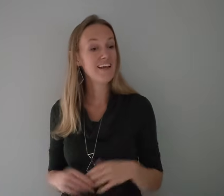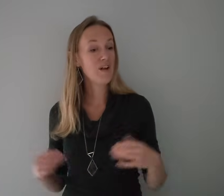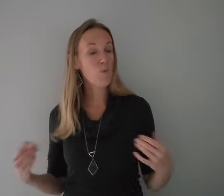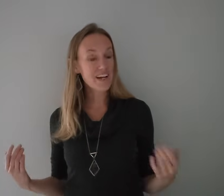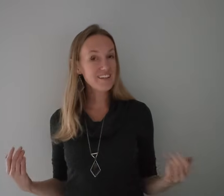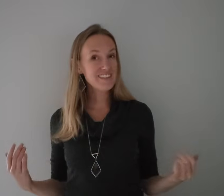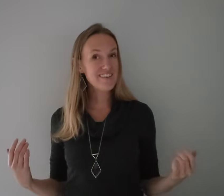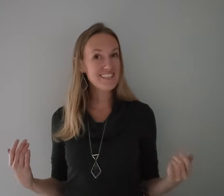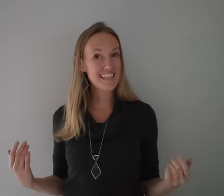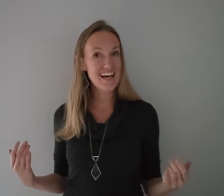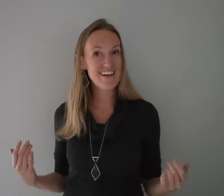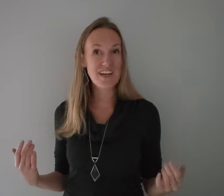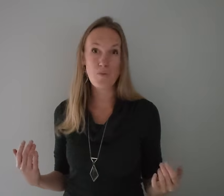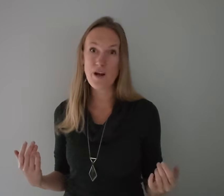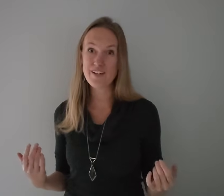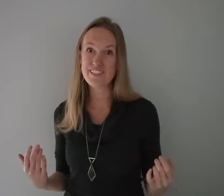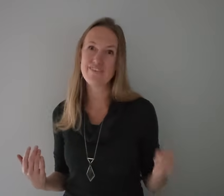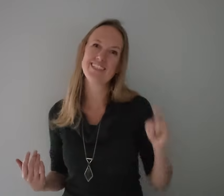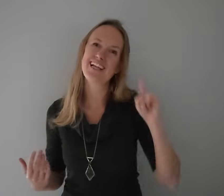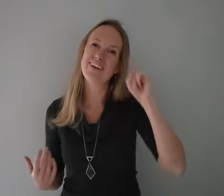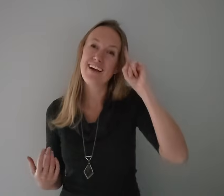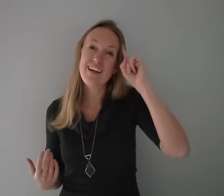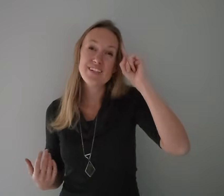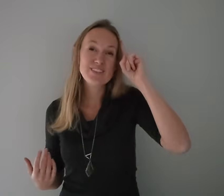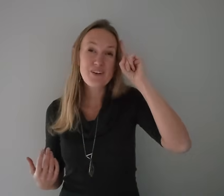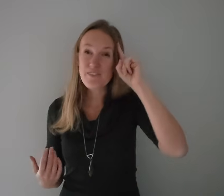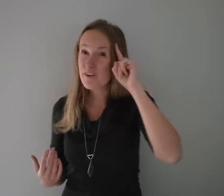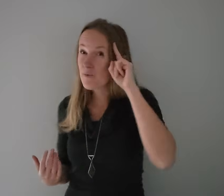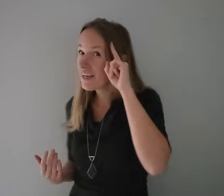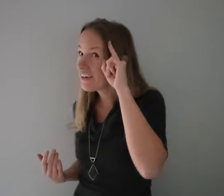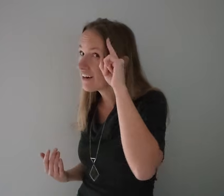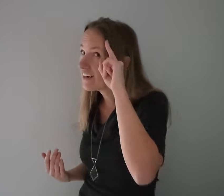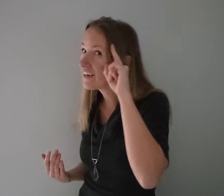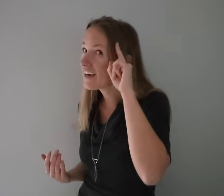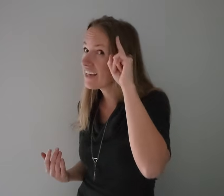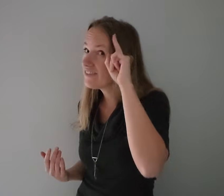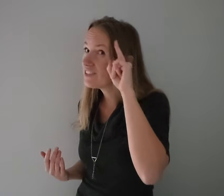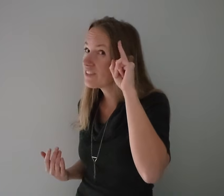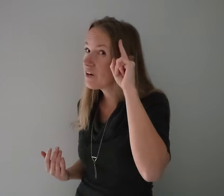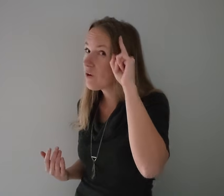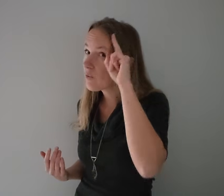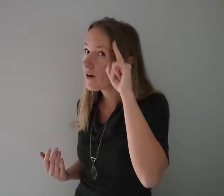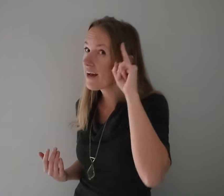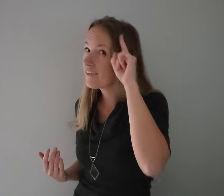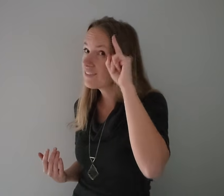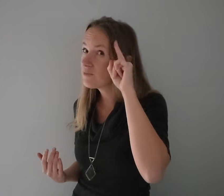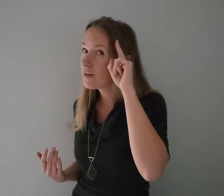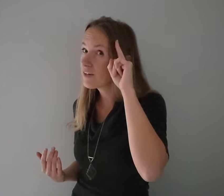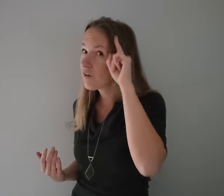And wonders of his love, and wonders of his love. So for wonder, you kind of go around by your